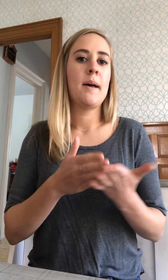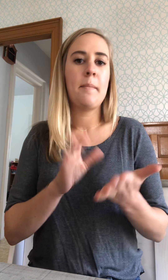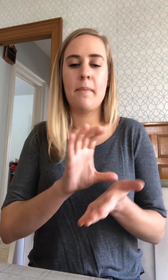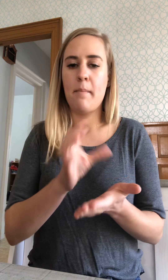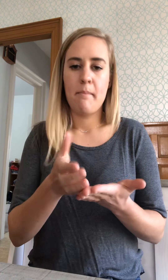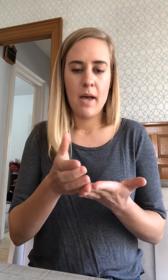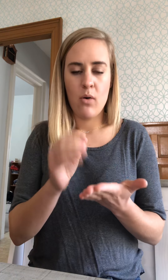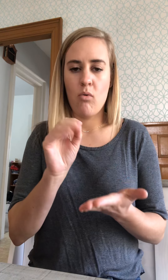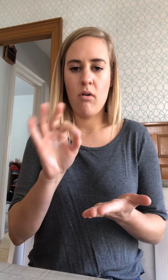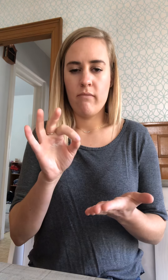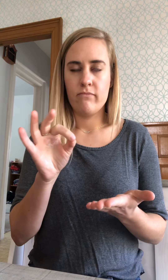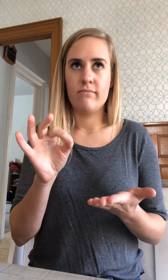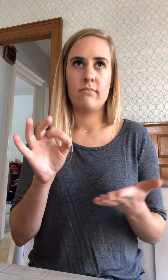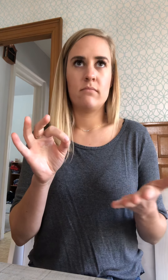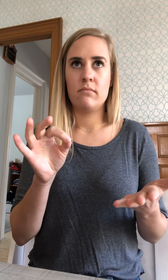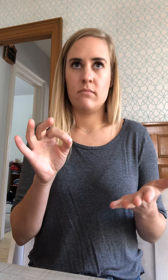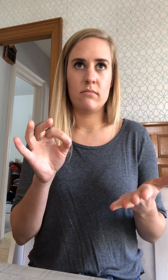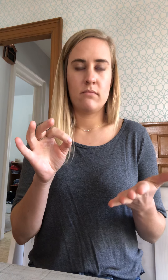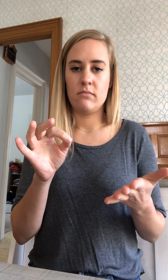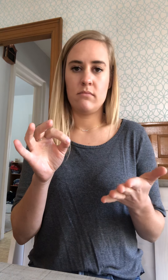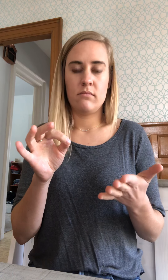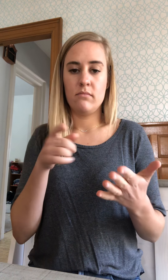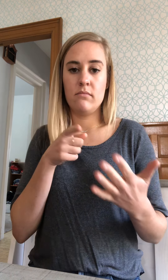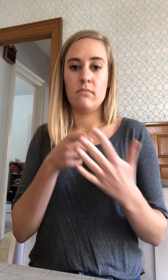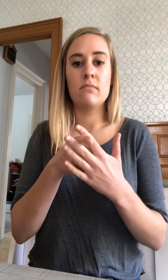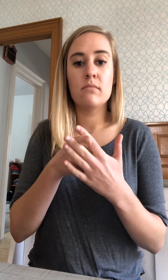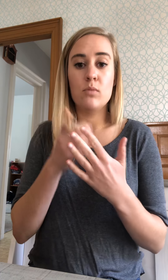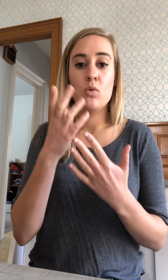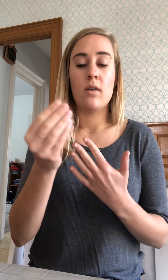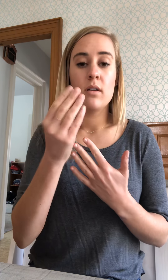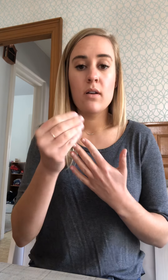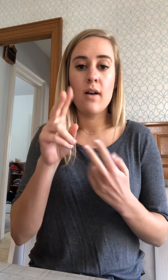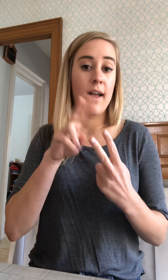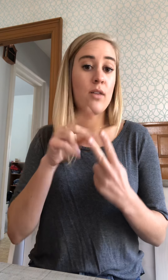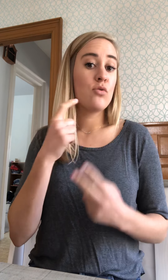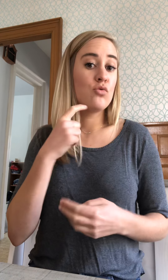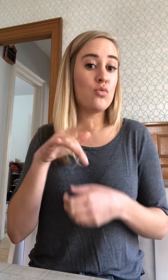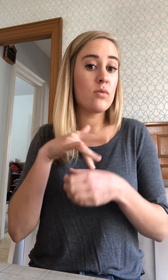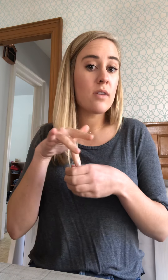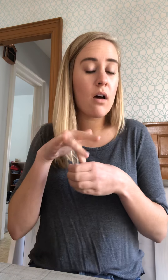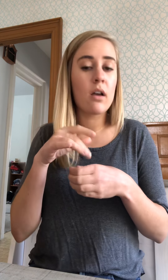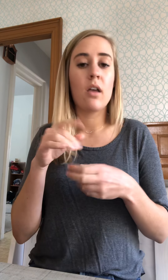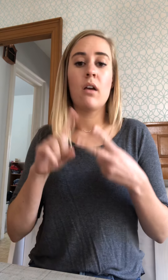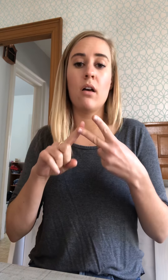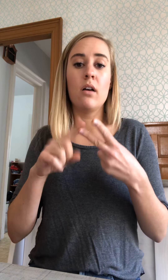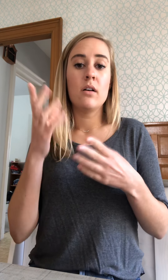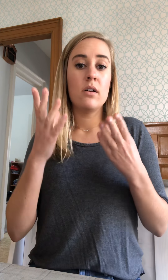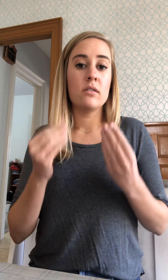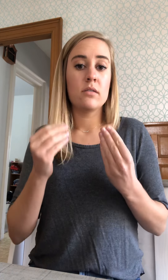of exposure to the external environment, either through a tooth socket or the soft tissue has been penetrated